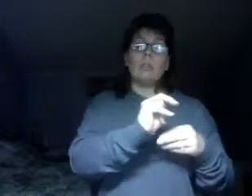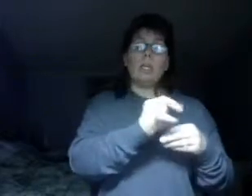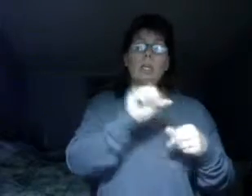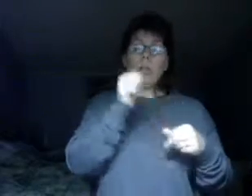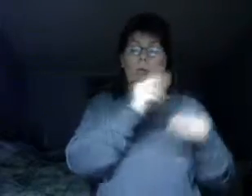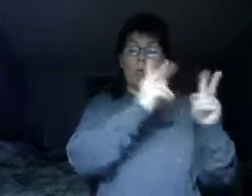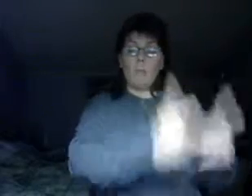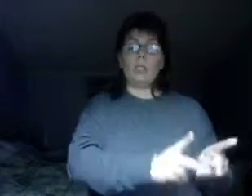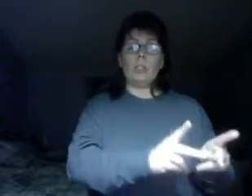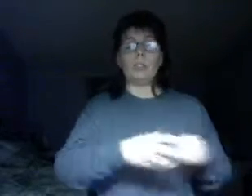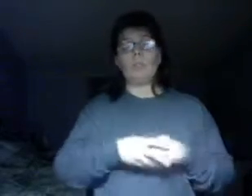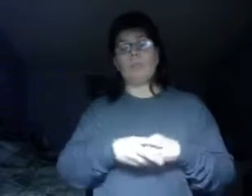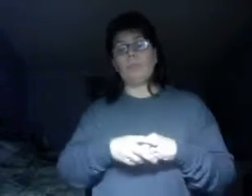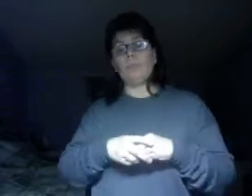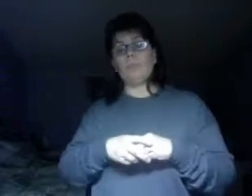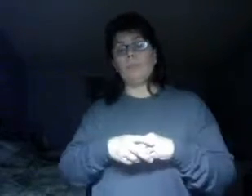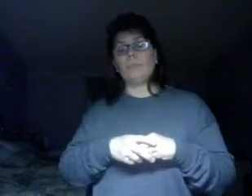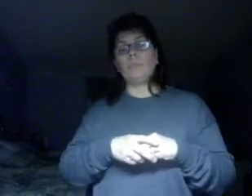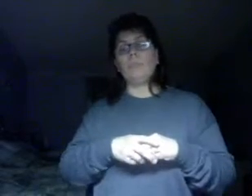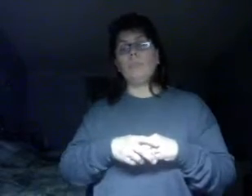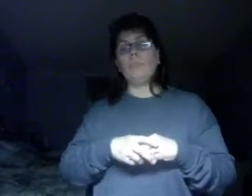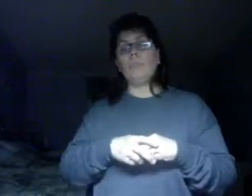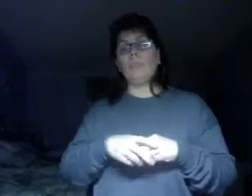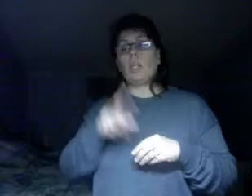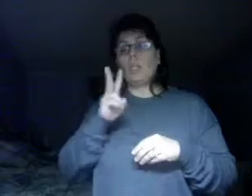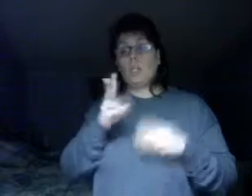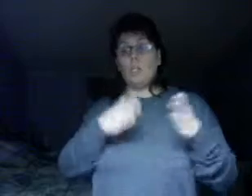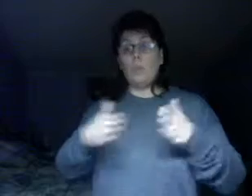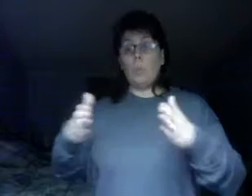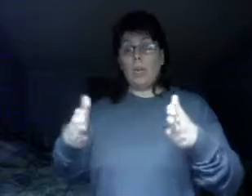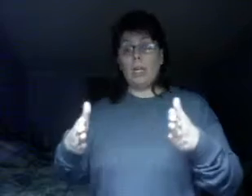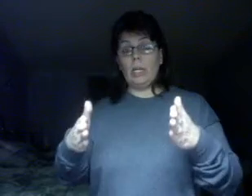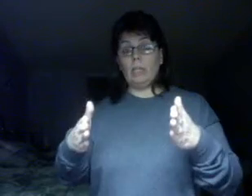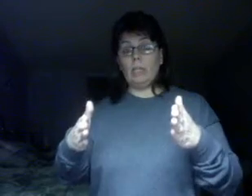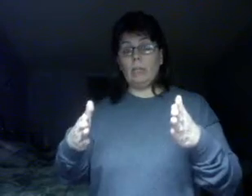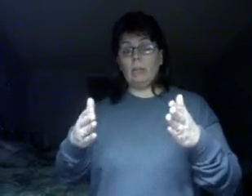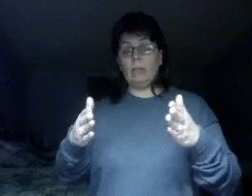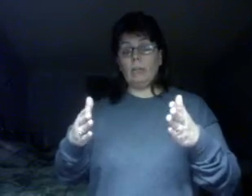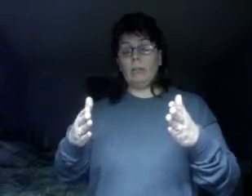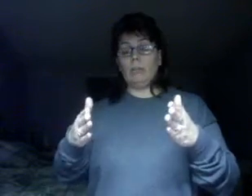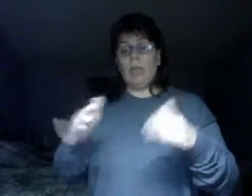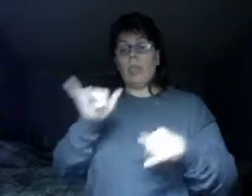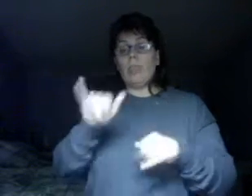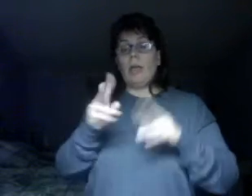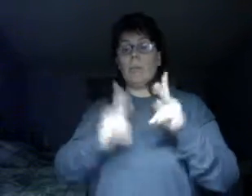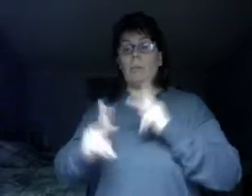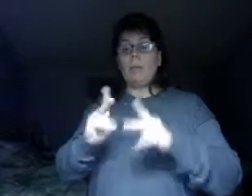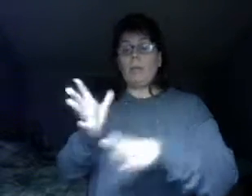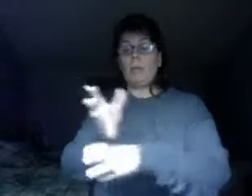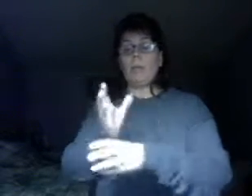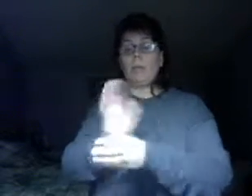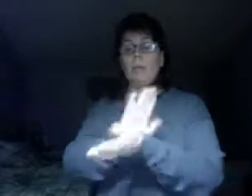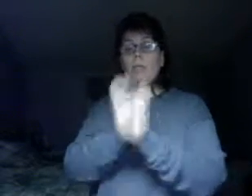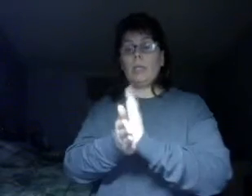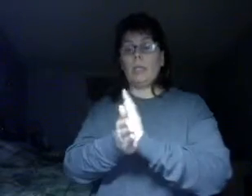The two most commonly ways that people become infected with HIV are either sexual